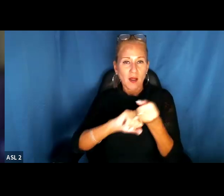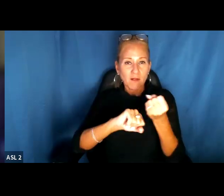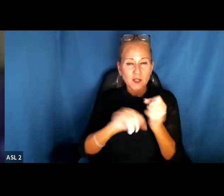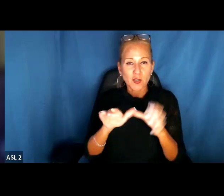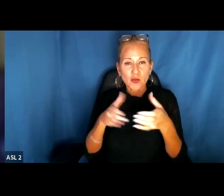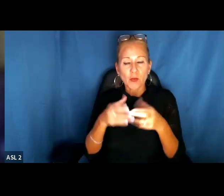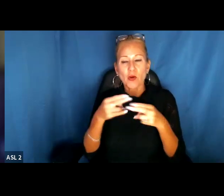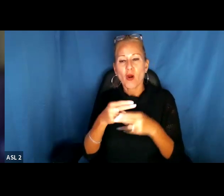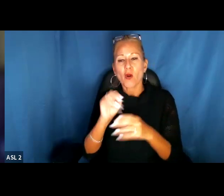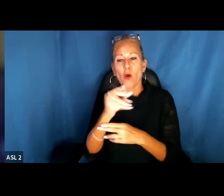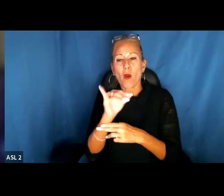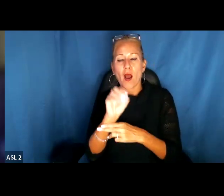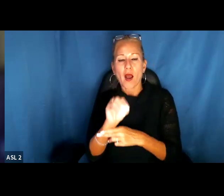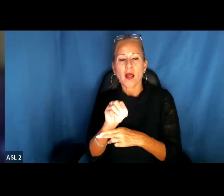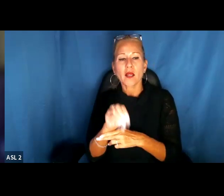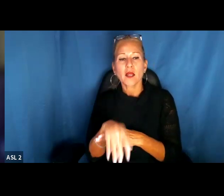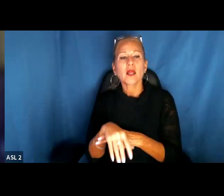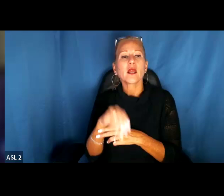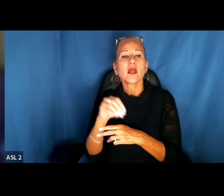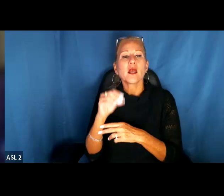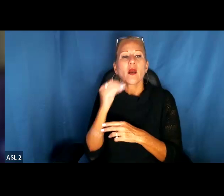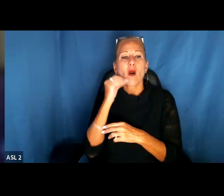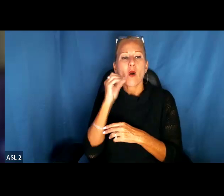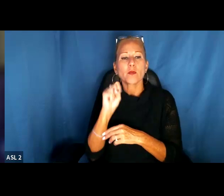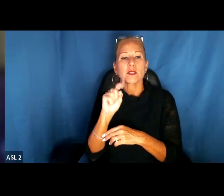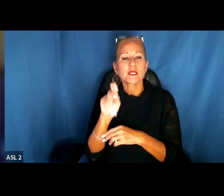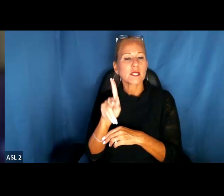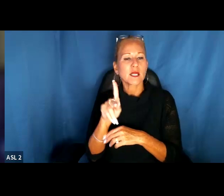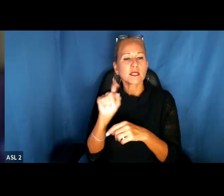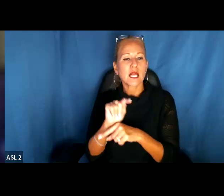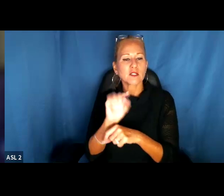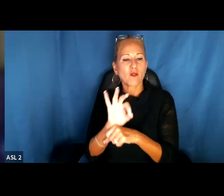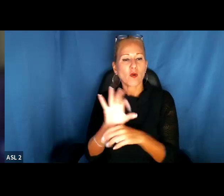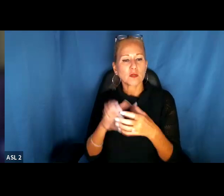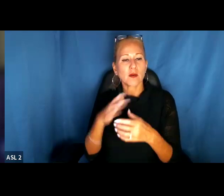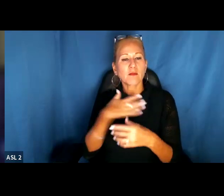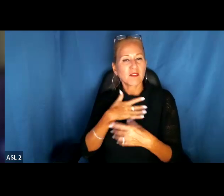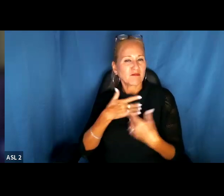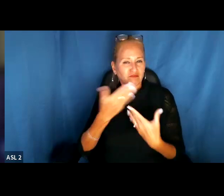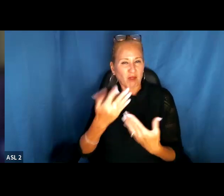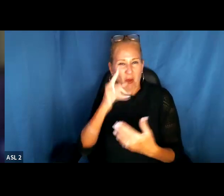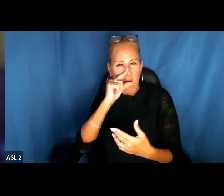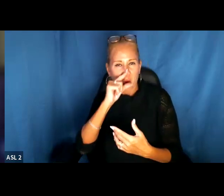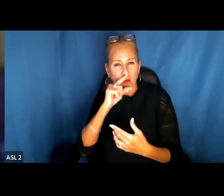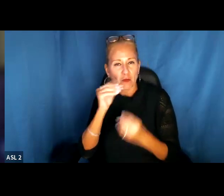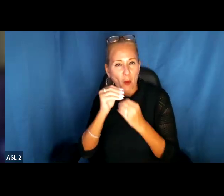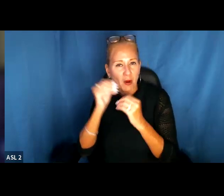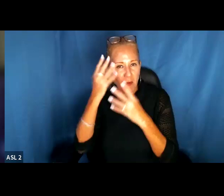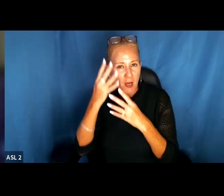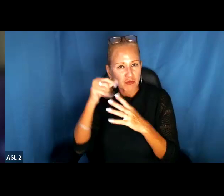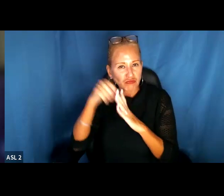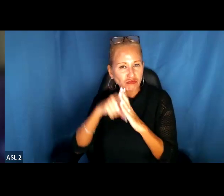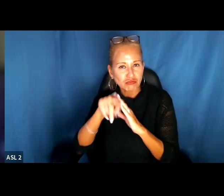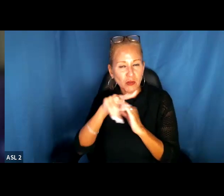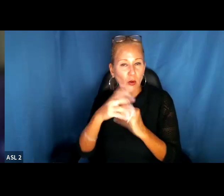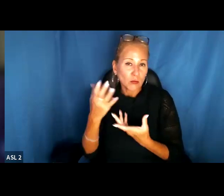the Ohio Olmsted Task Force. So please feel free to Google anyone and look